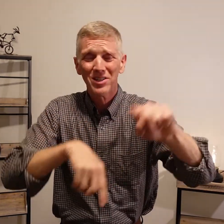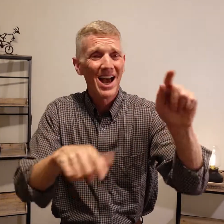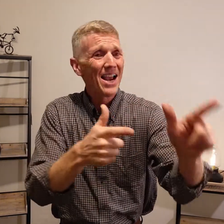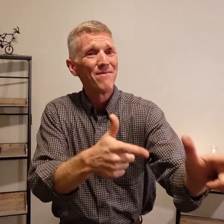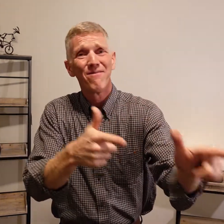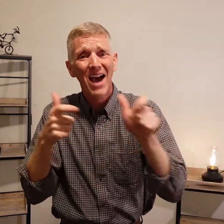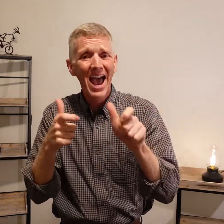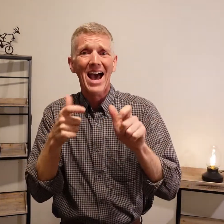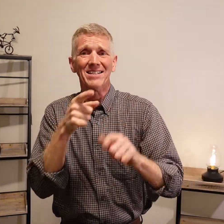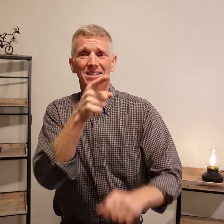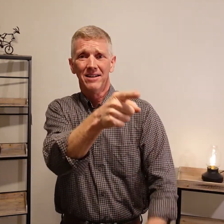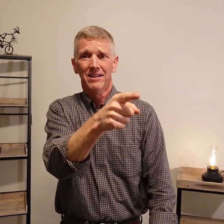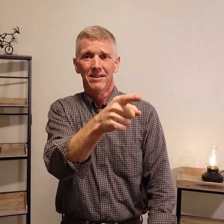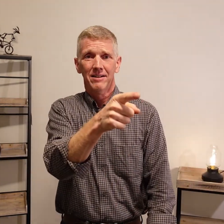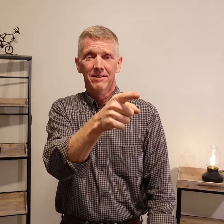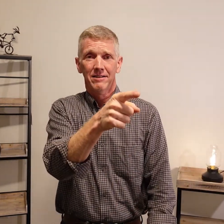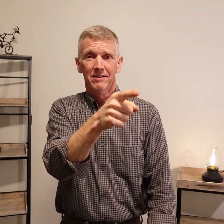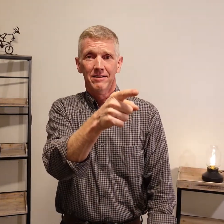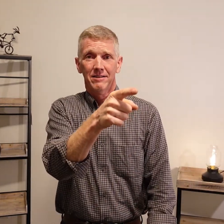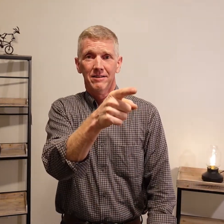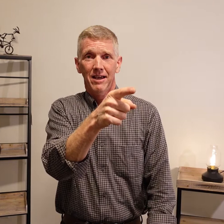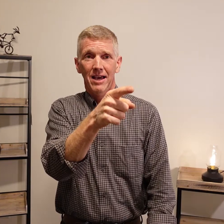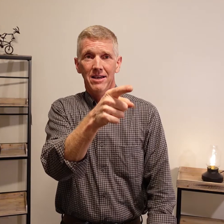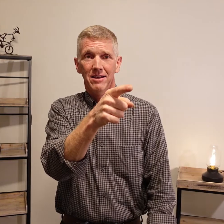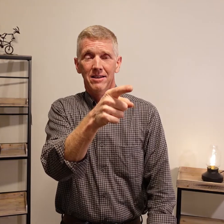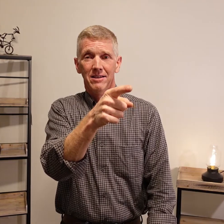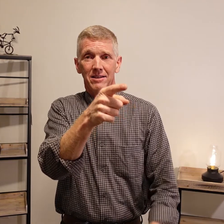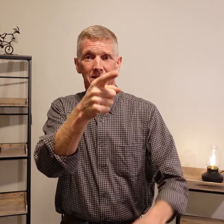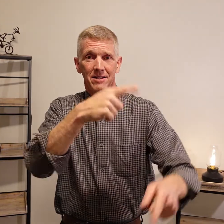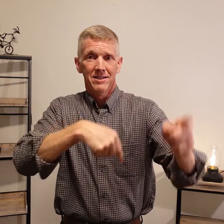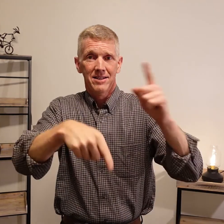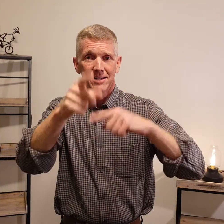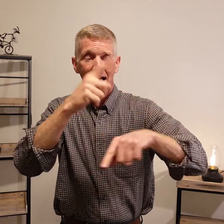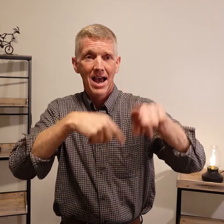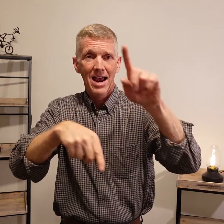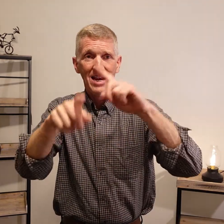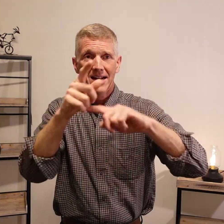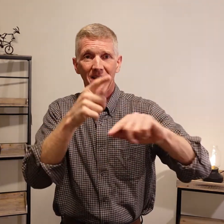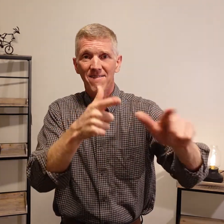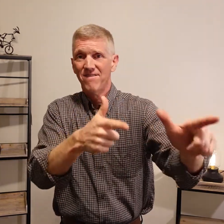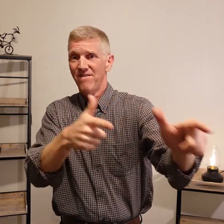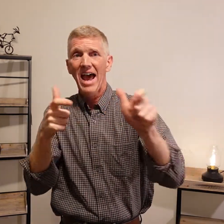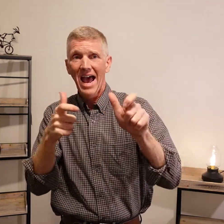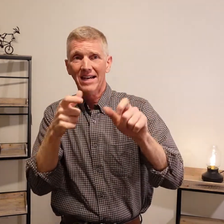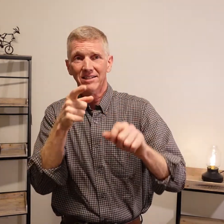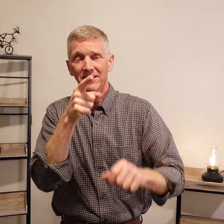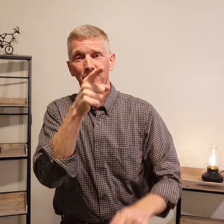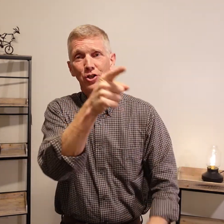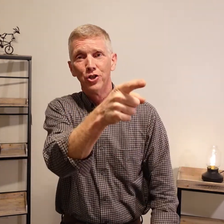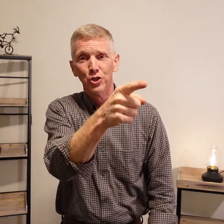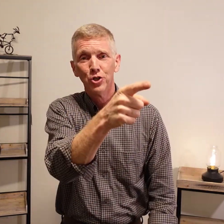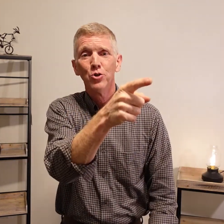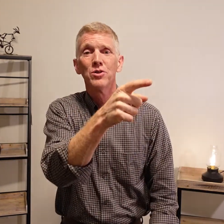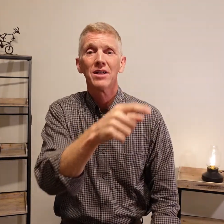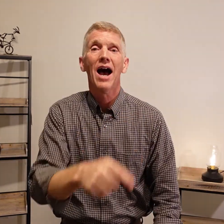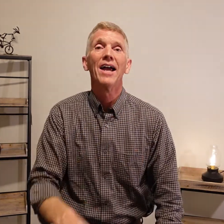sign fast. Okay? Sign fast. You sign